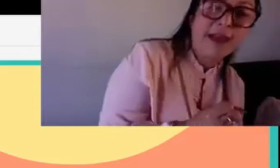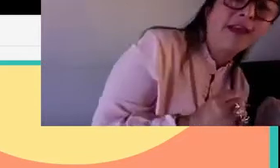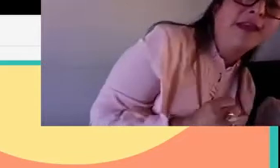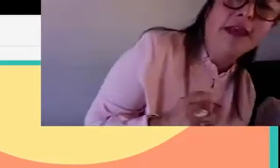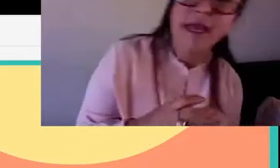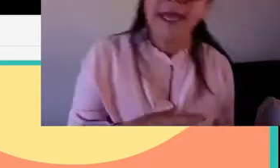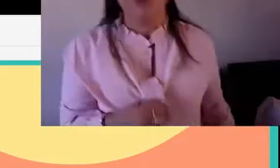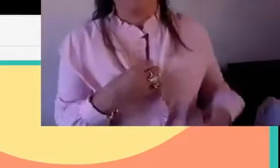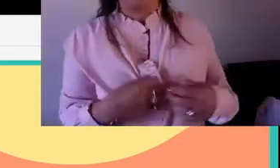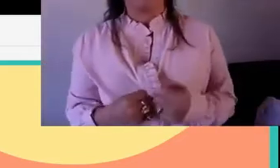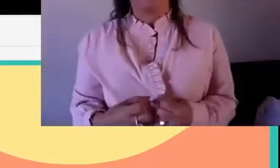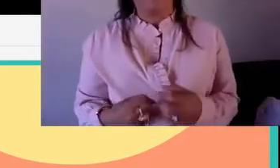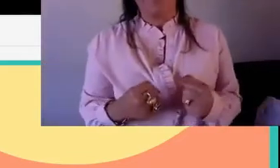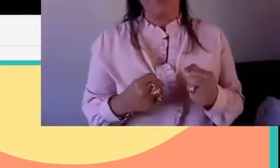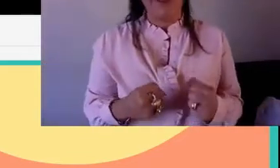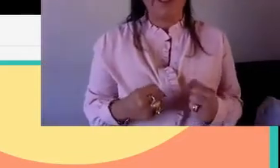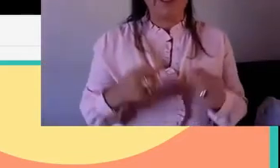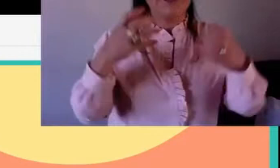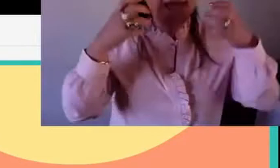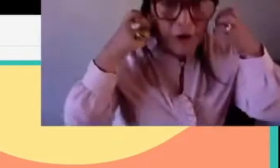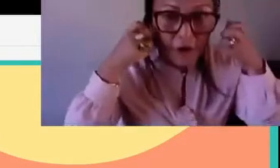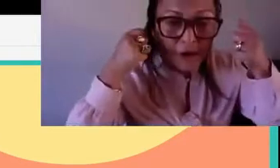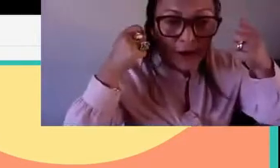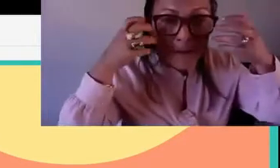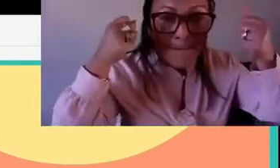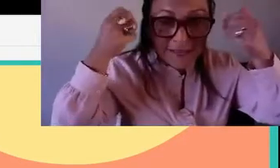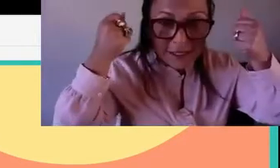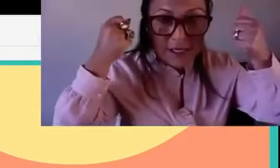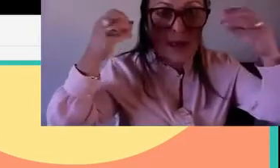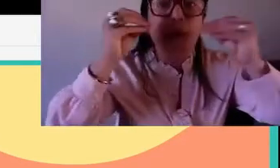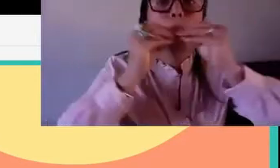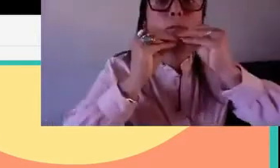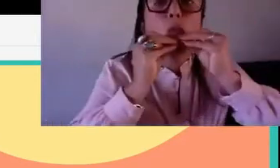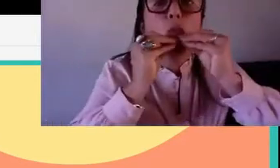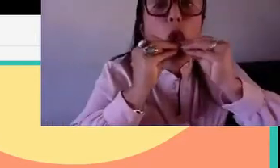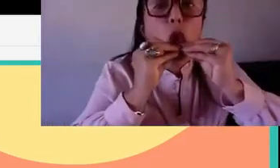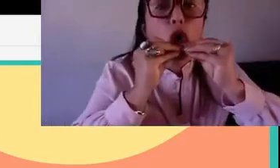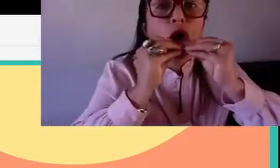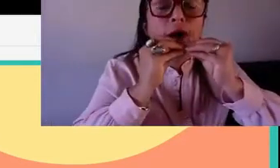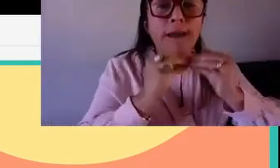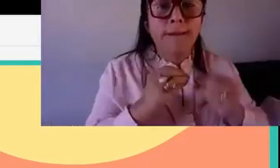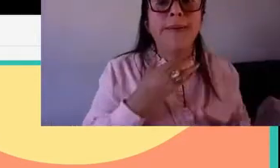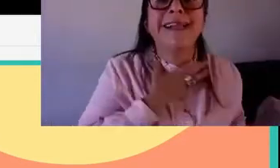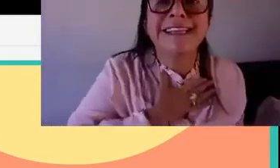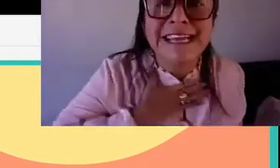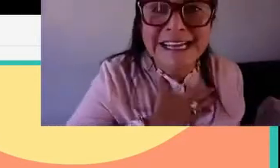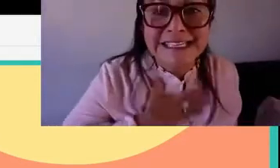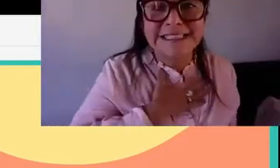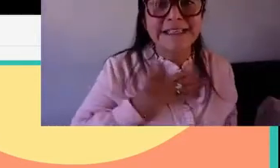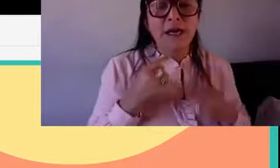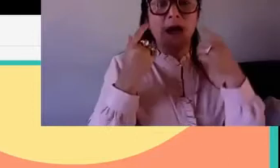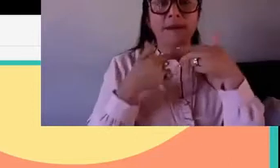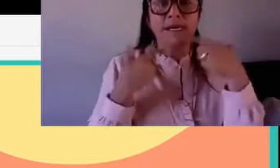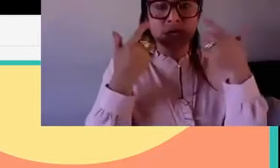like here, but like here. Milk, more,